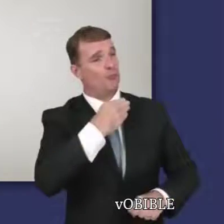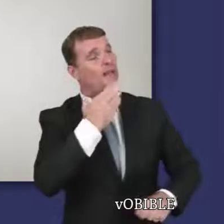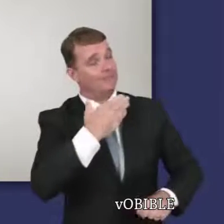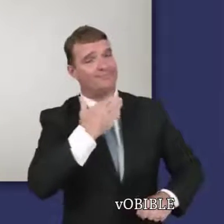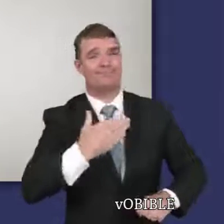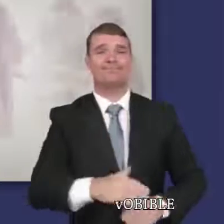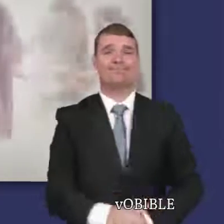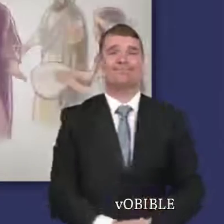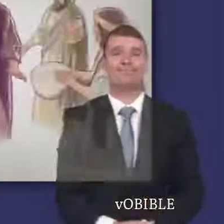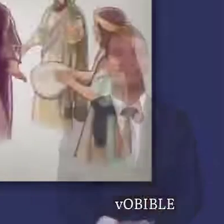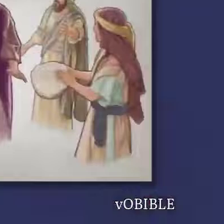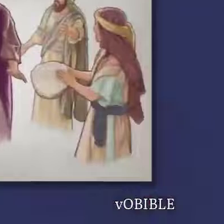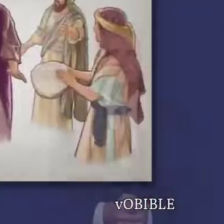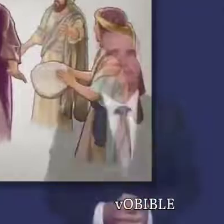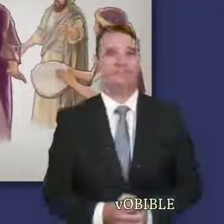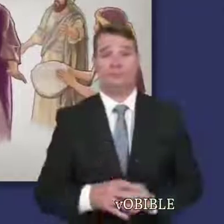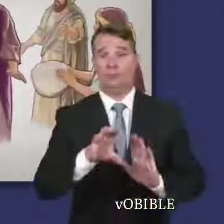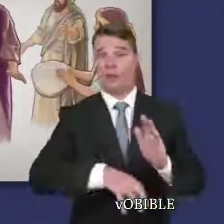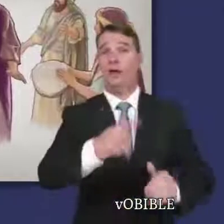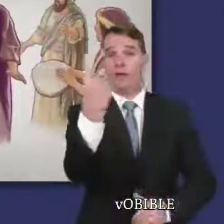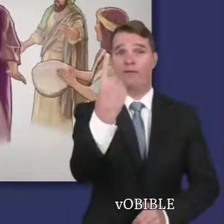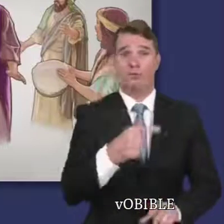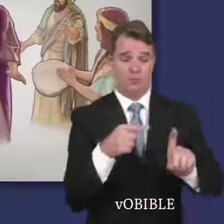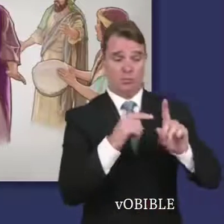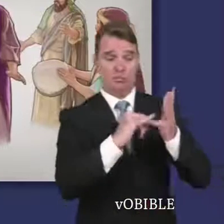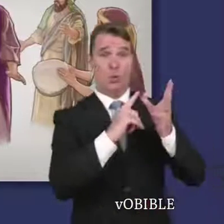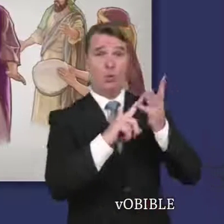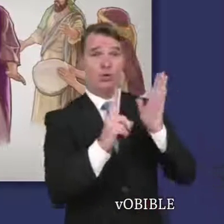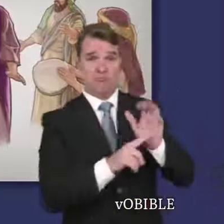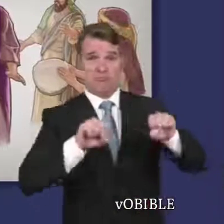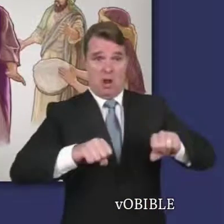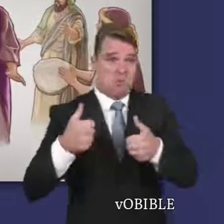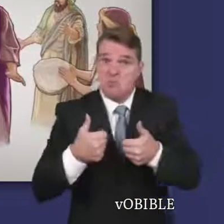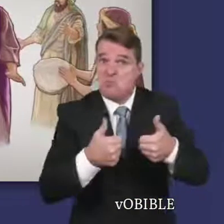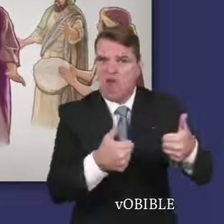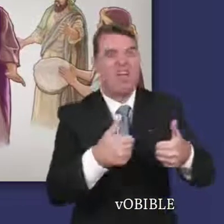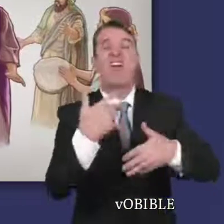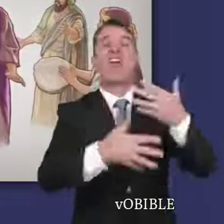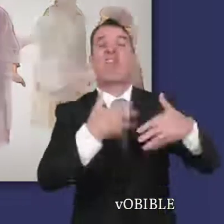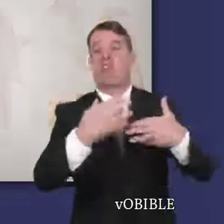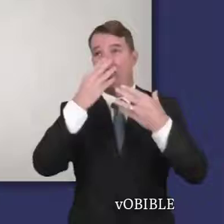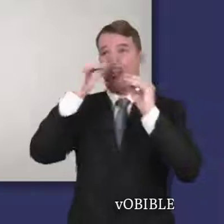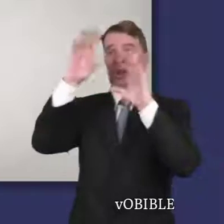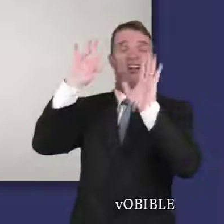Chapter 11 shows that Saul starts out well, but before long, he becomes